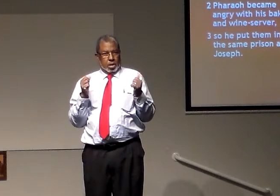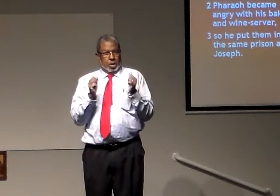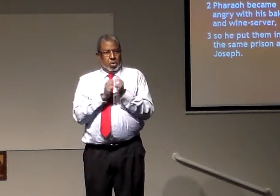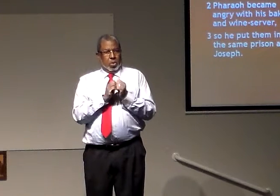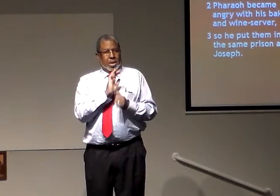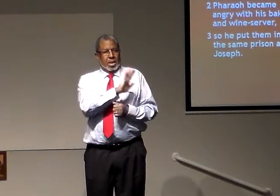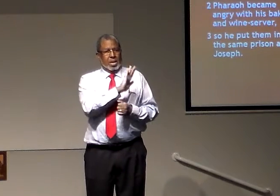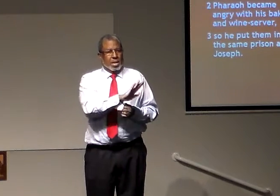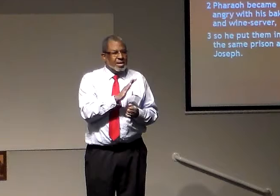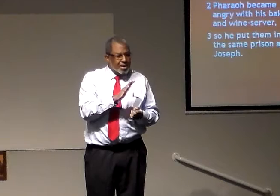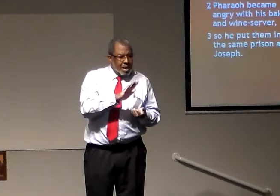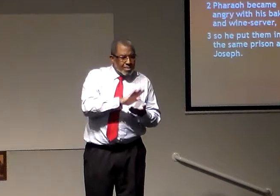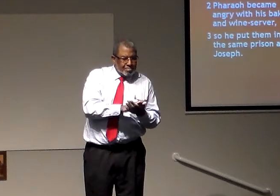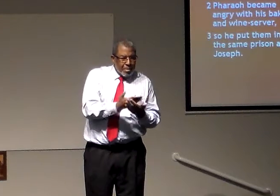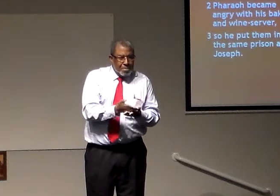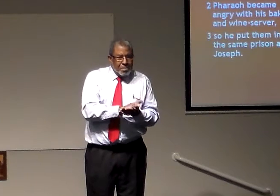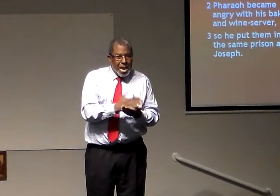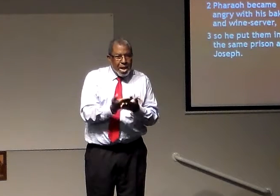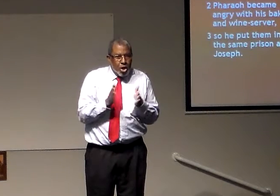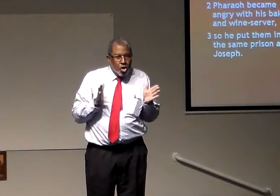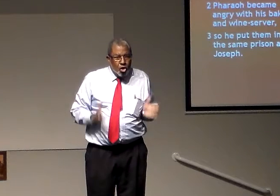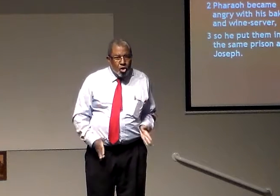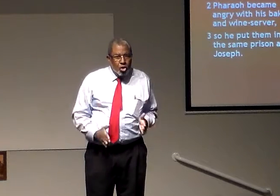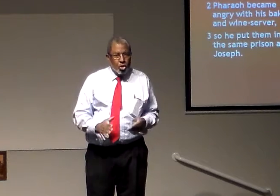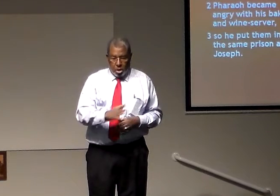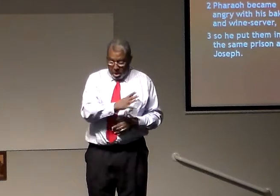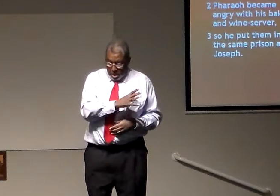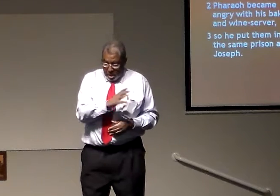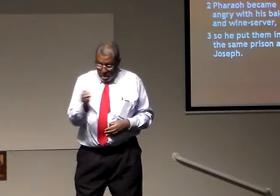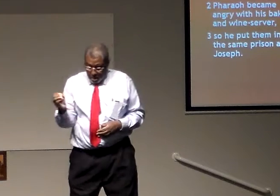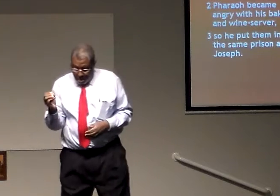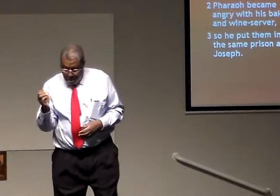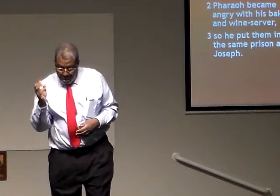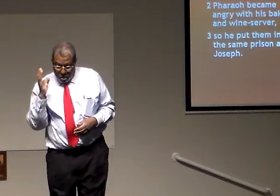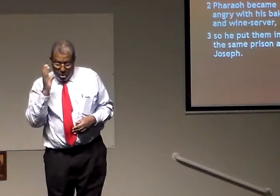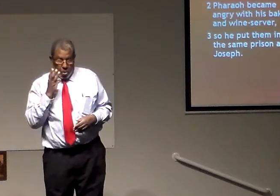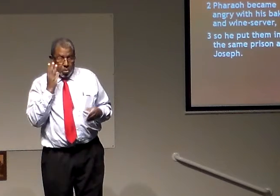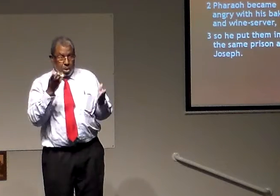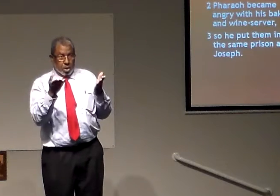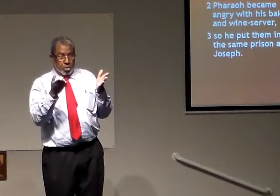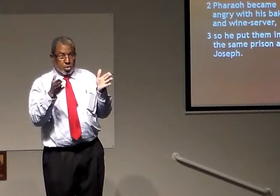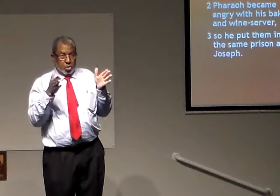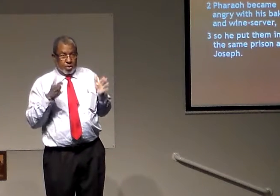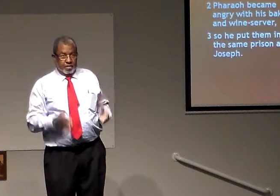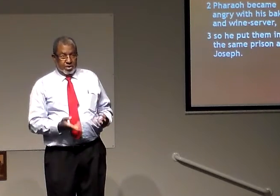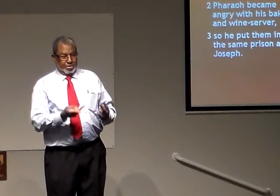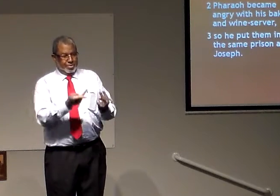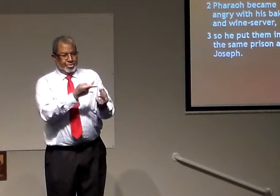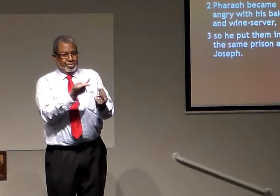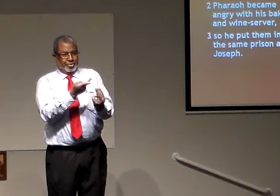angry with his baker. And he became angry with his wine